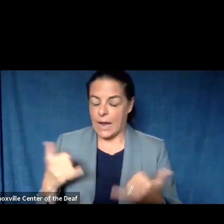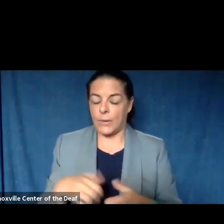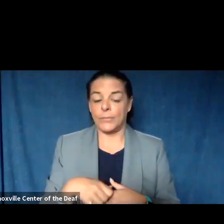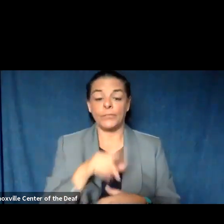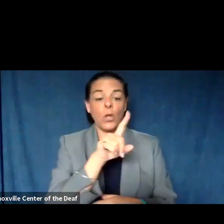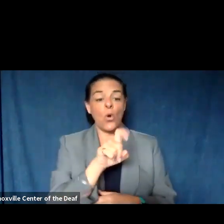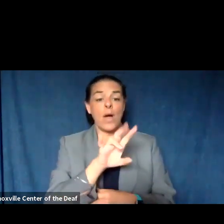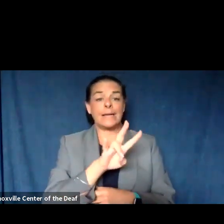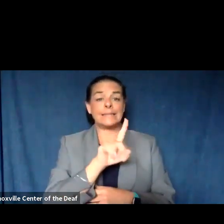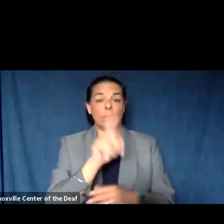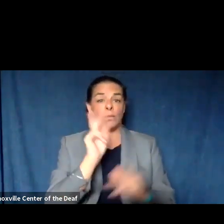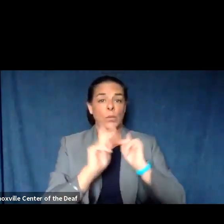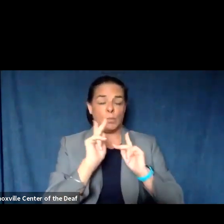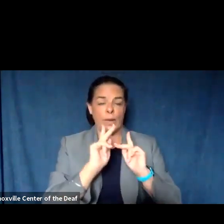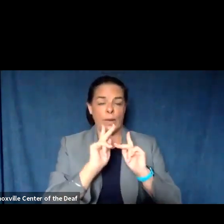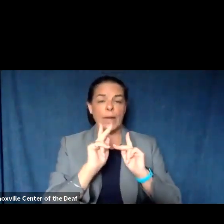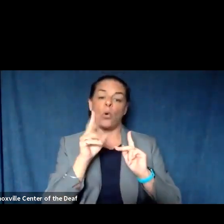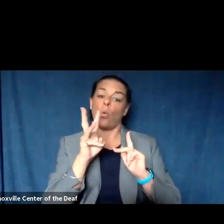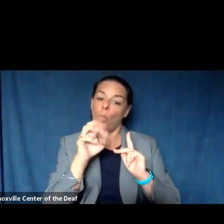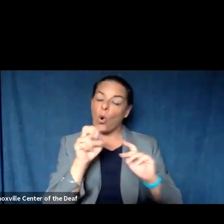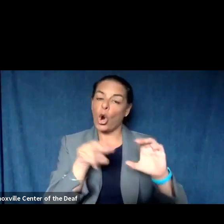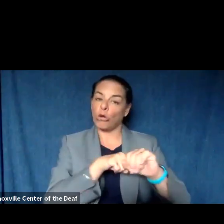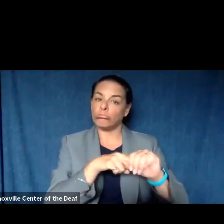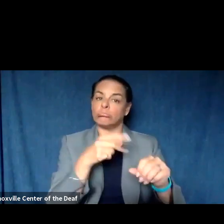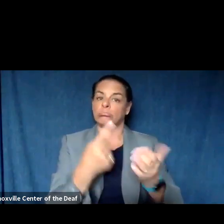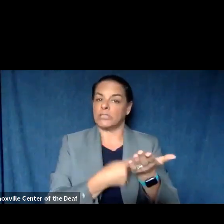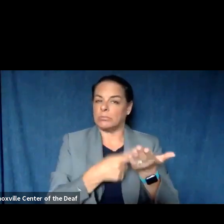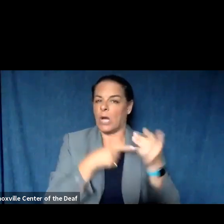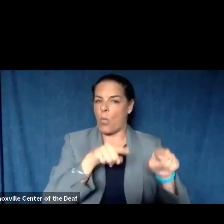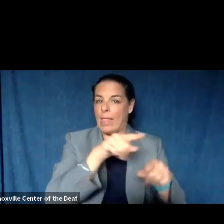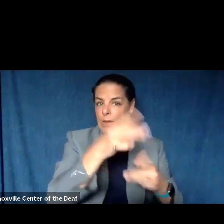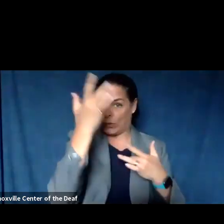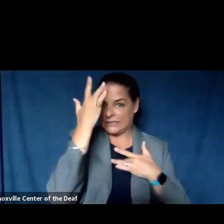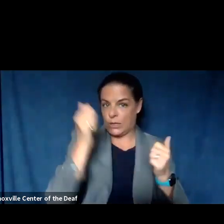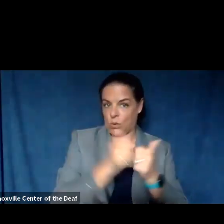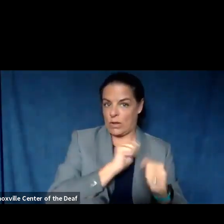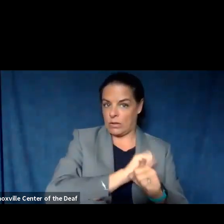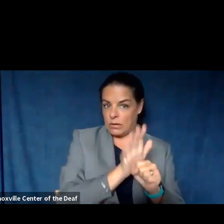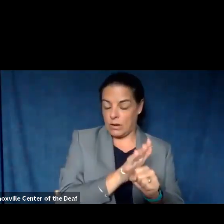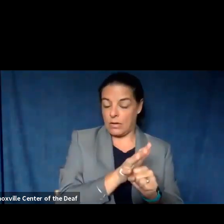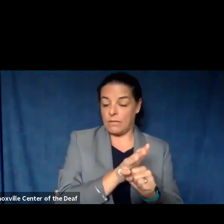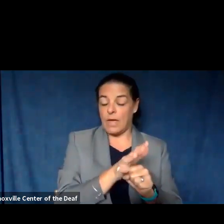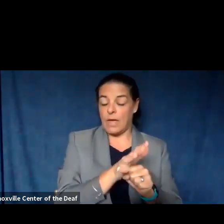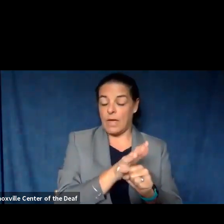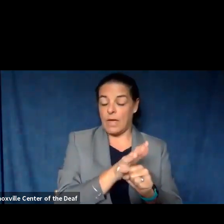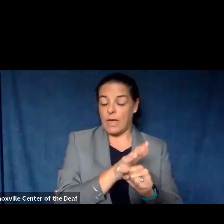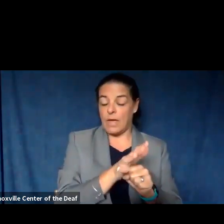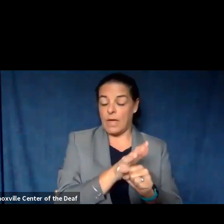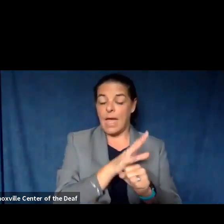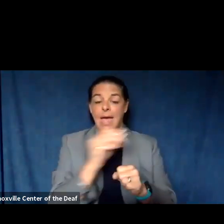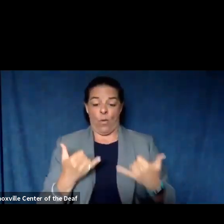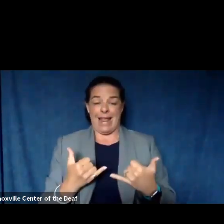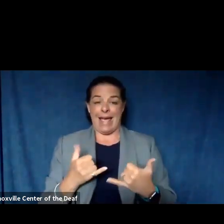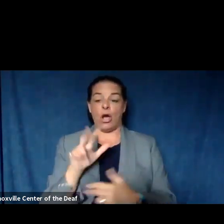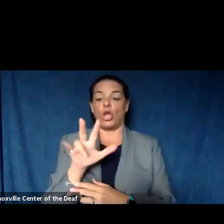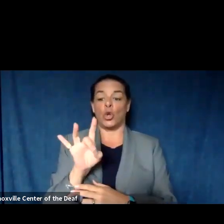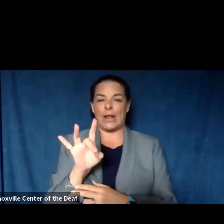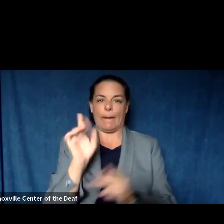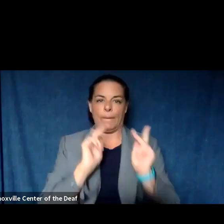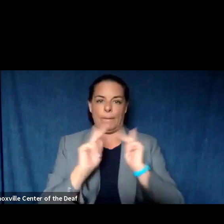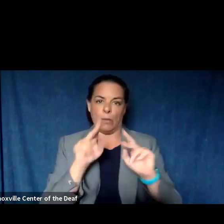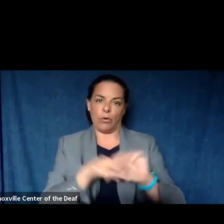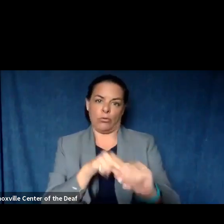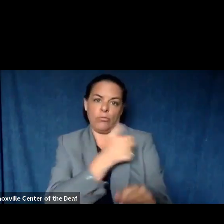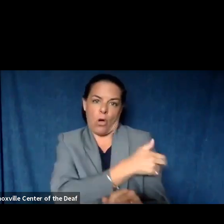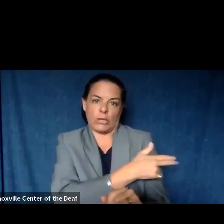individuals have been hospitalized at some point in their illness, and 38 Knox County residents are currently hospitalized.